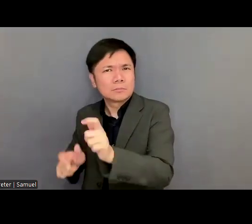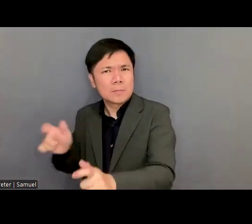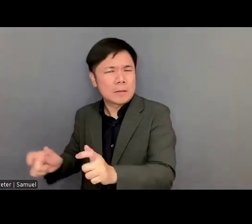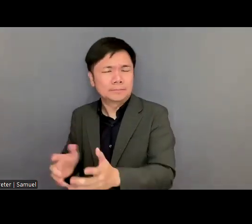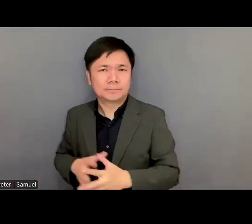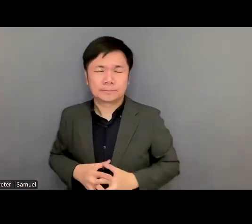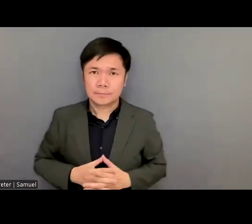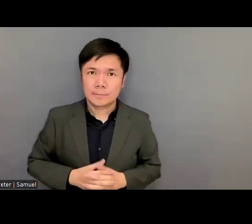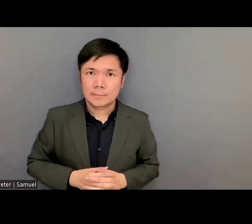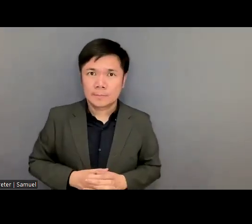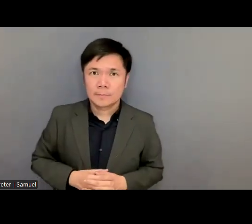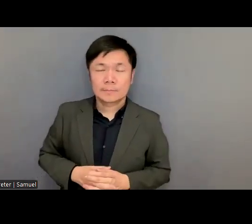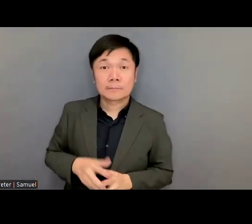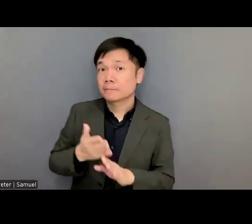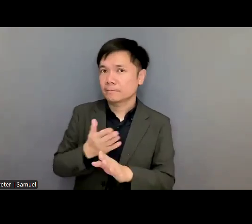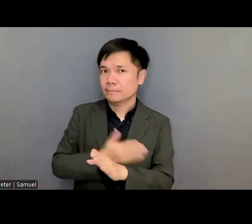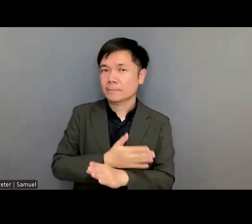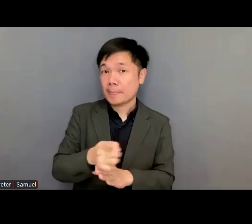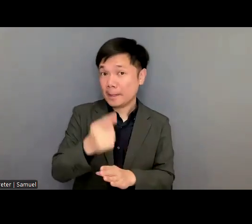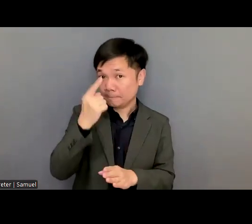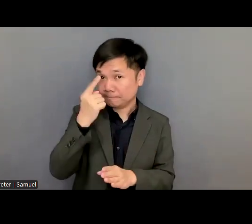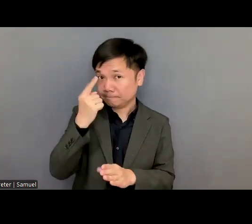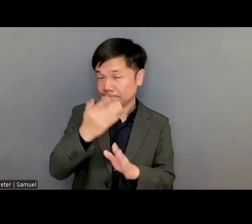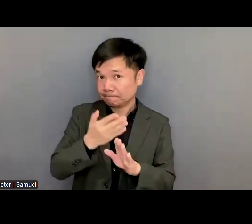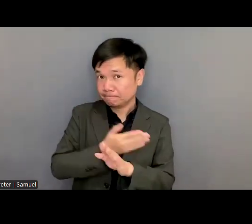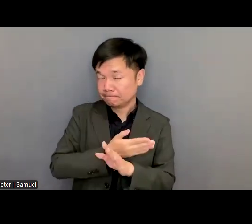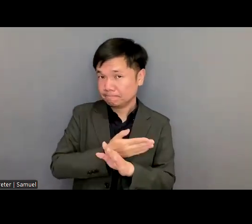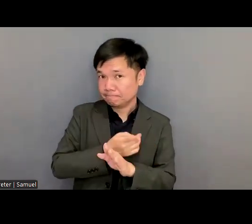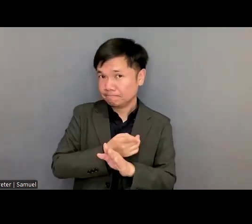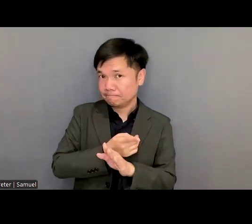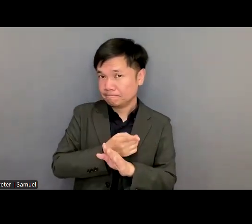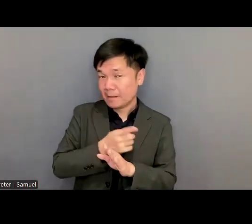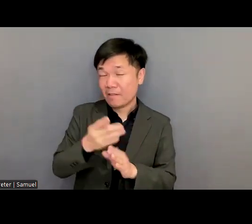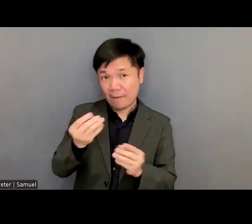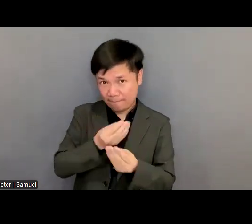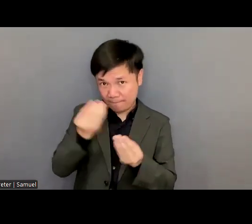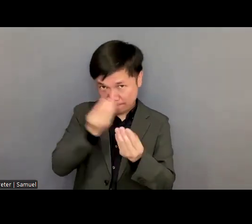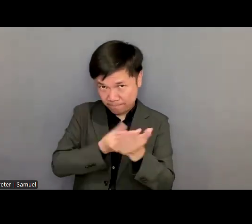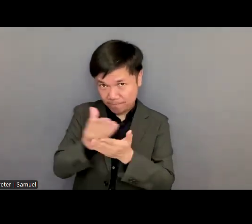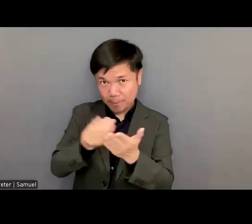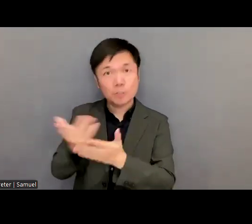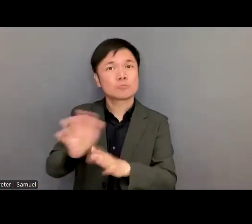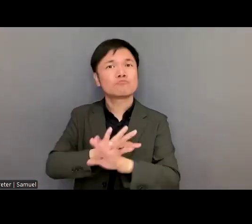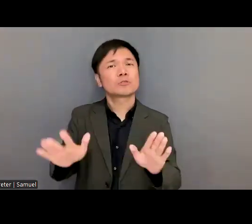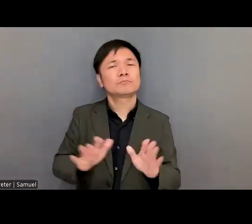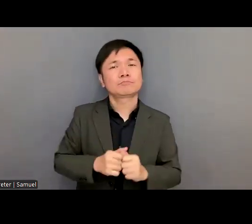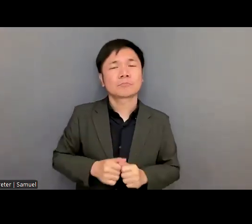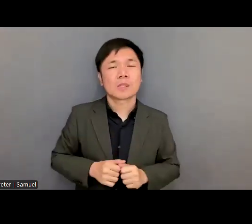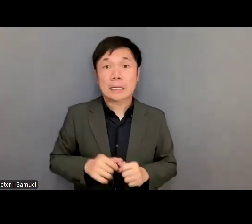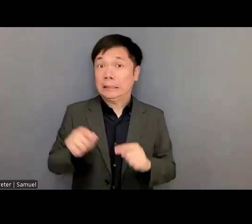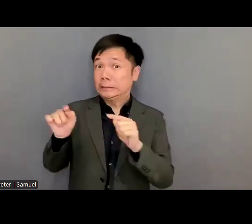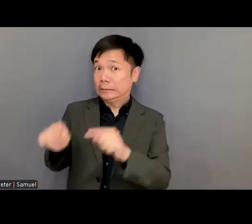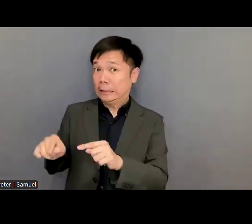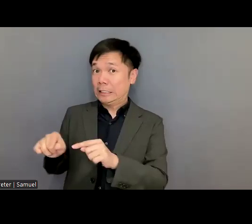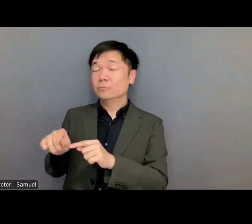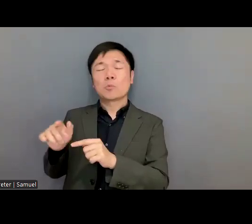say, the earlier um, um, the earlier informations that I provided, because that will clearly